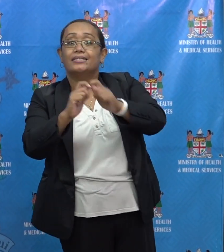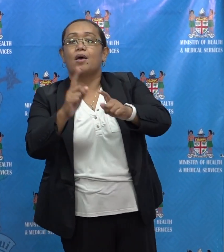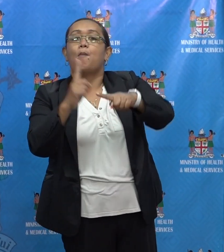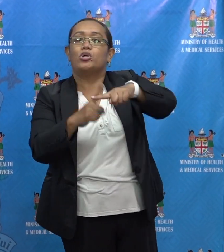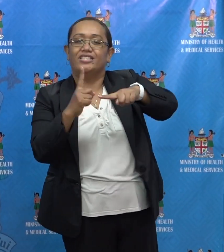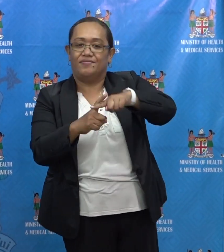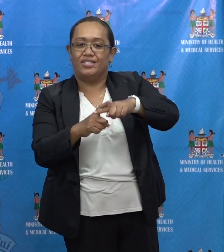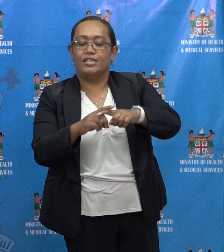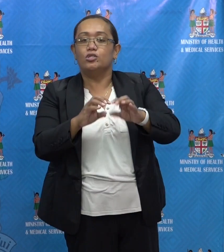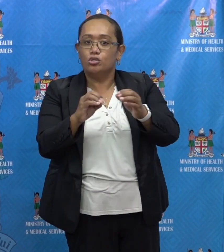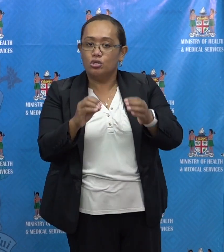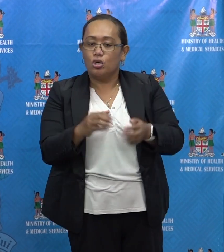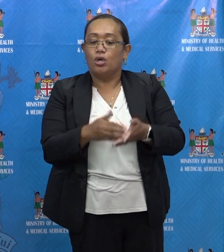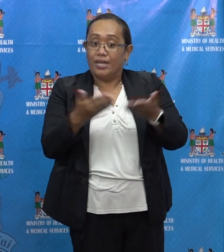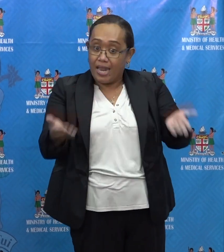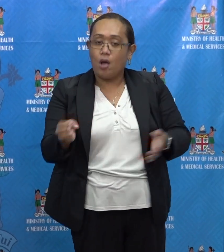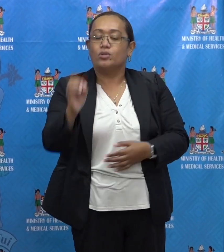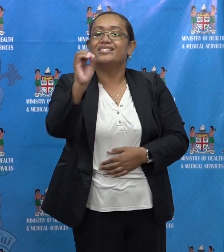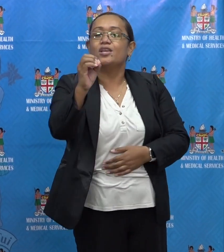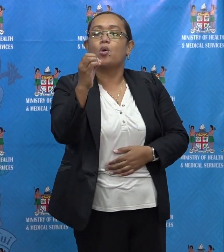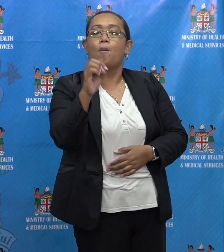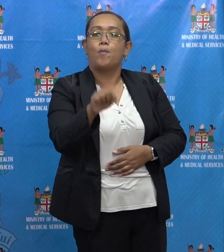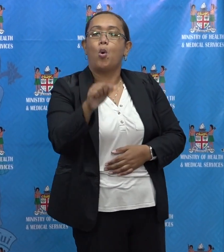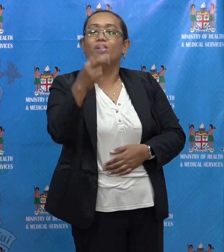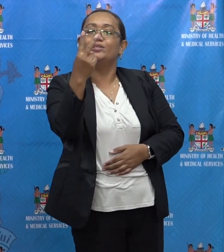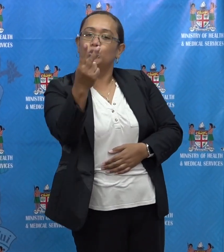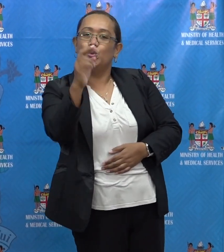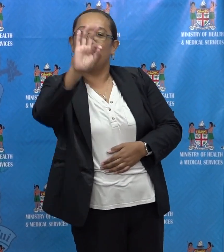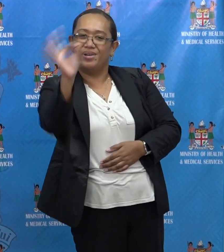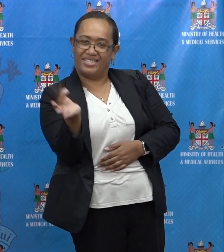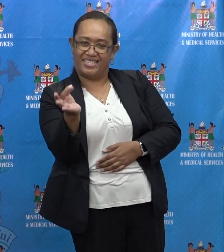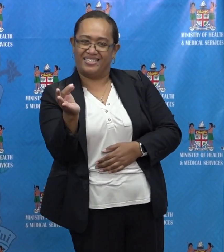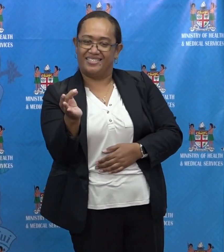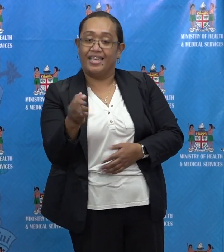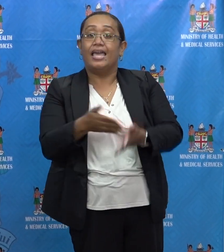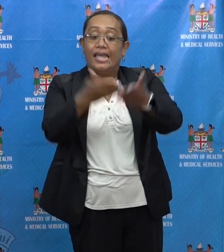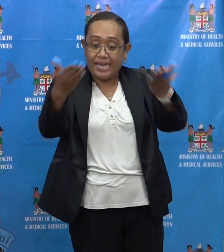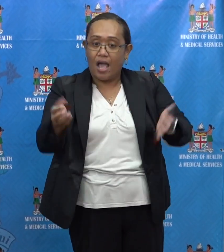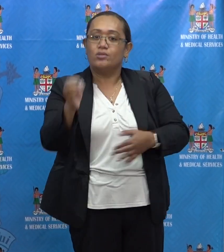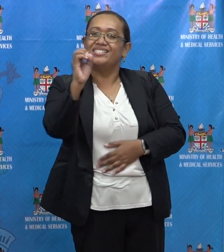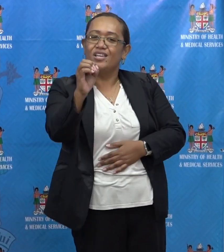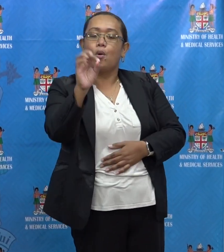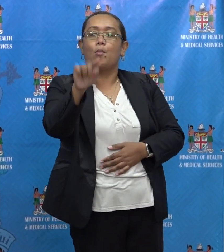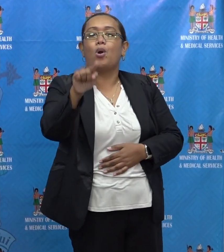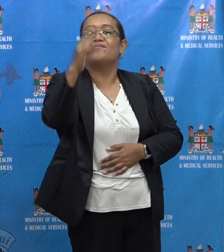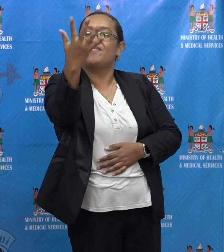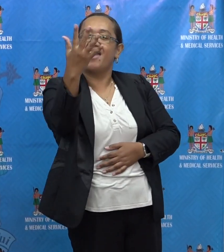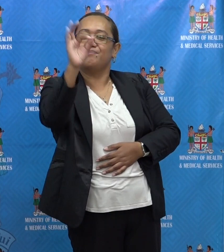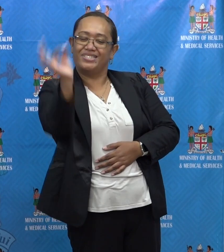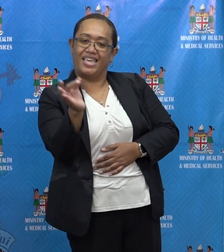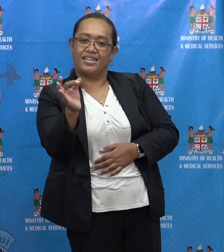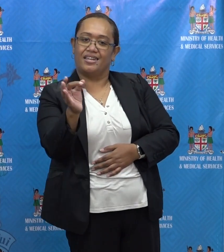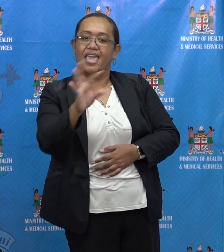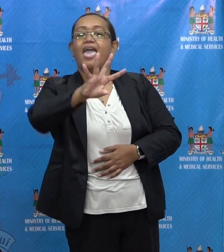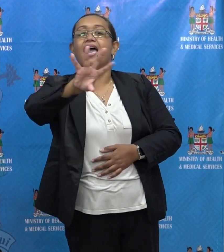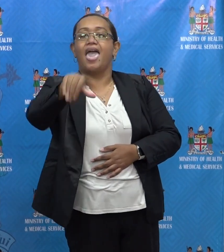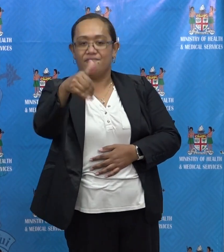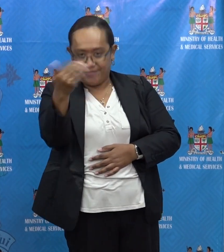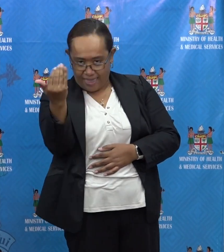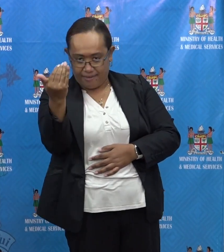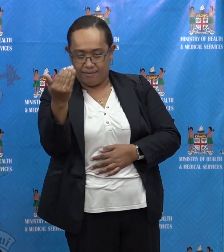0.2%. Over the last 7 days, the average has been 0.5% per day. And over the last 2 days, it's held steady